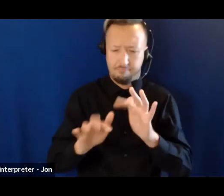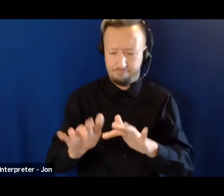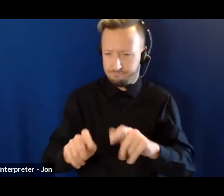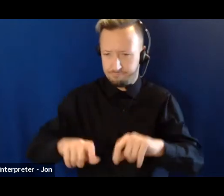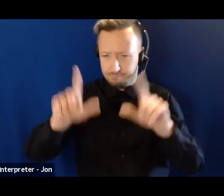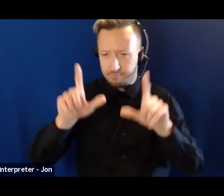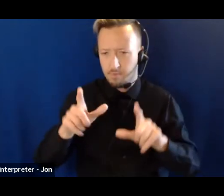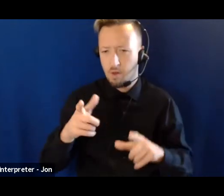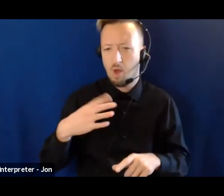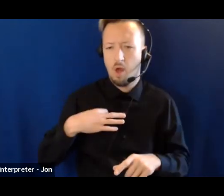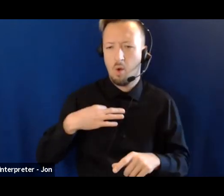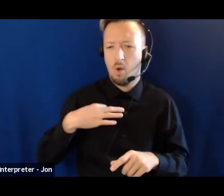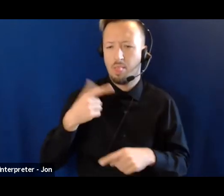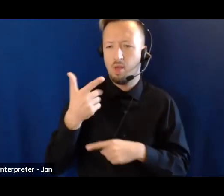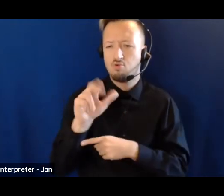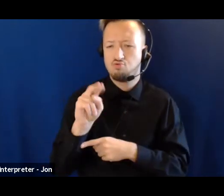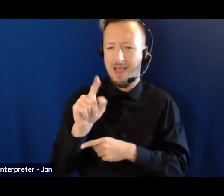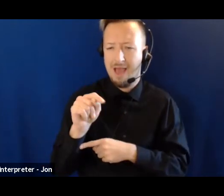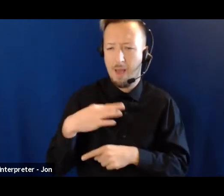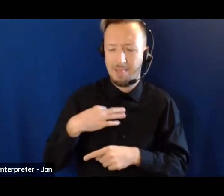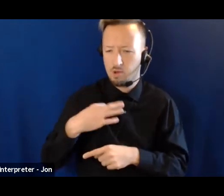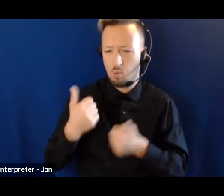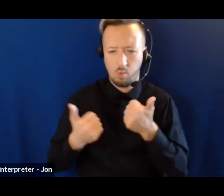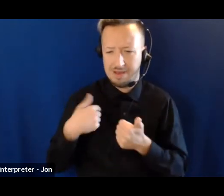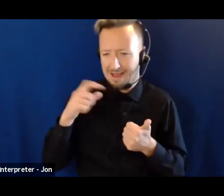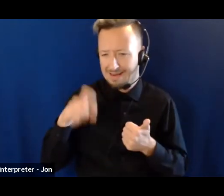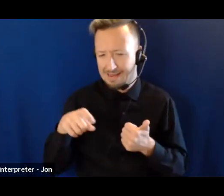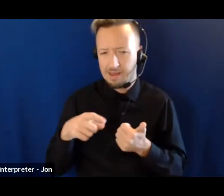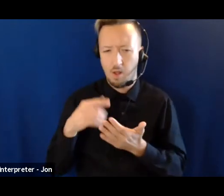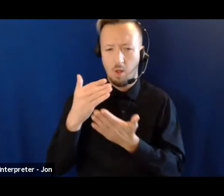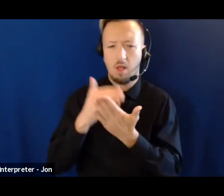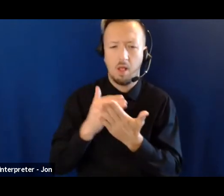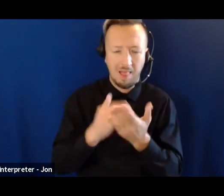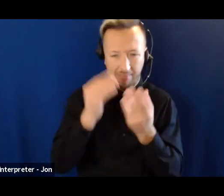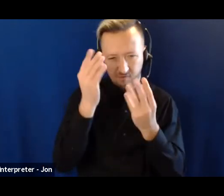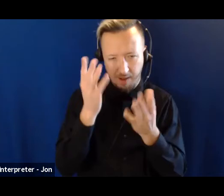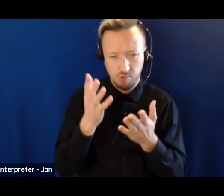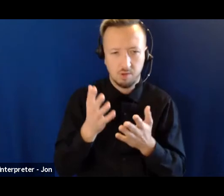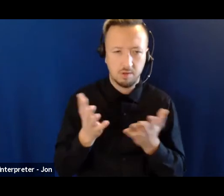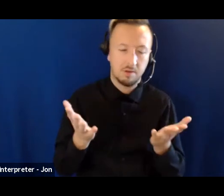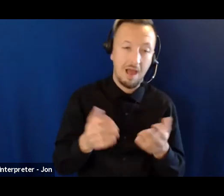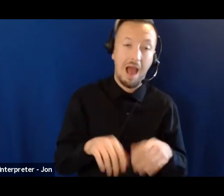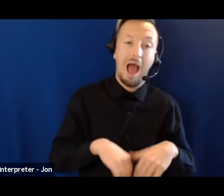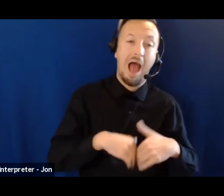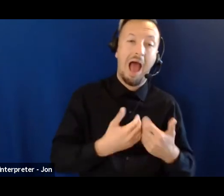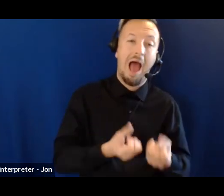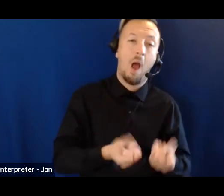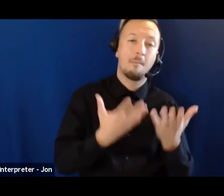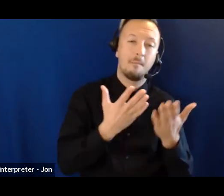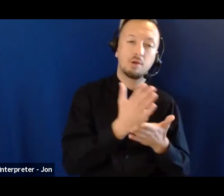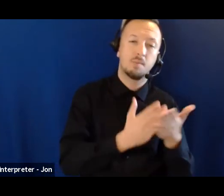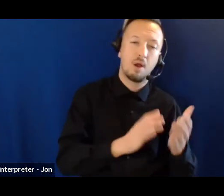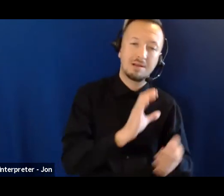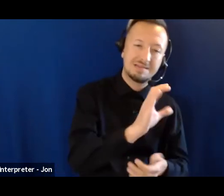specific grant application that we would need, information that would be on there. So, how much Part C money do they